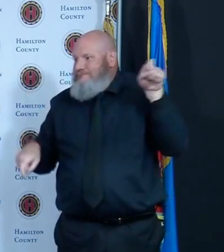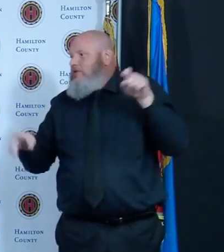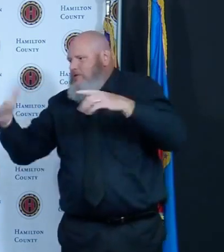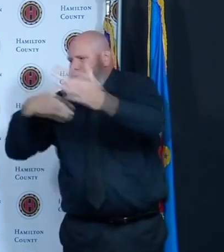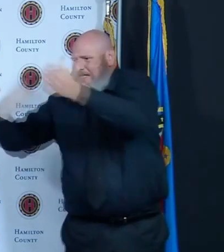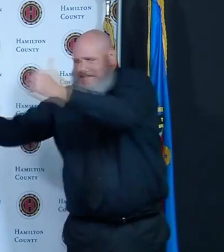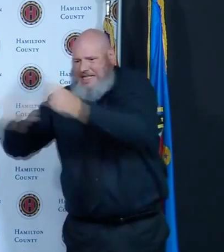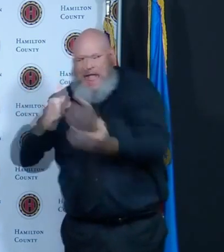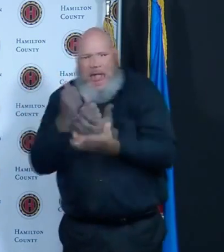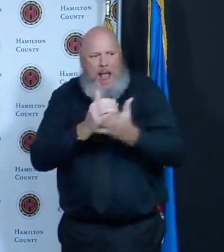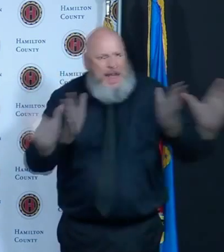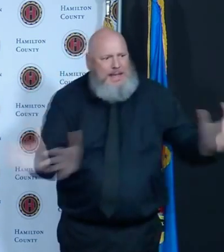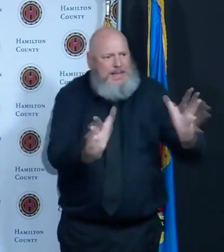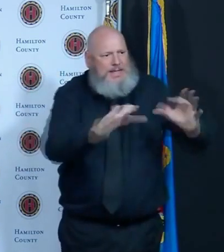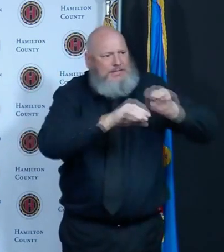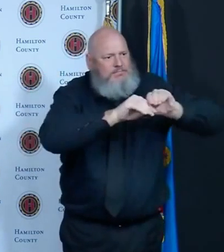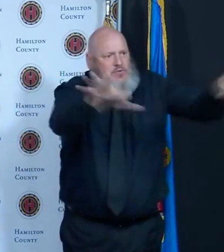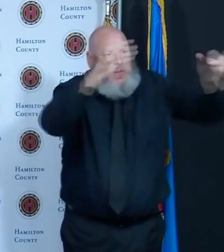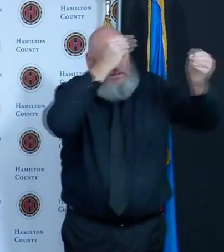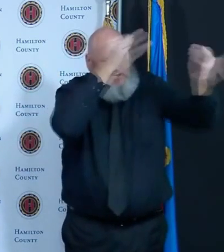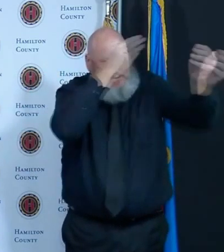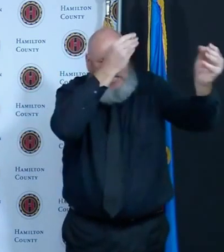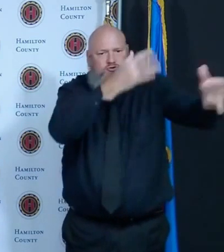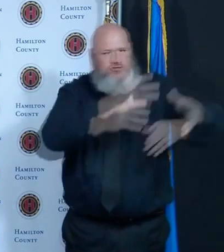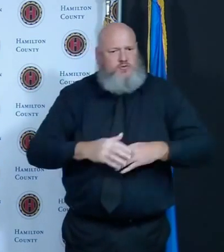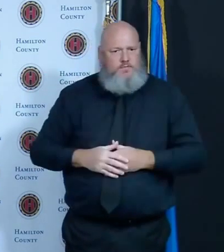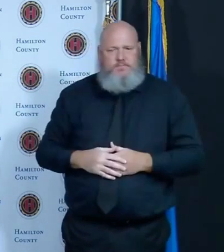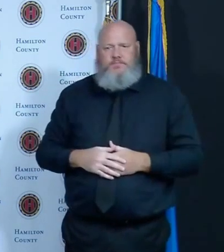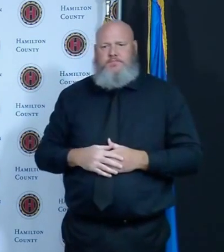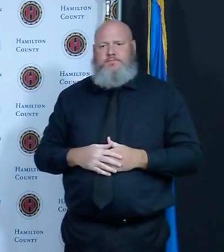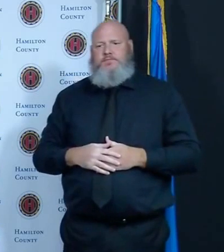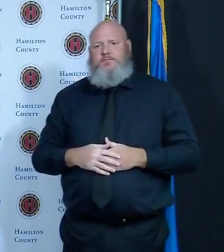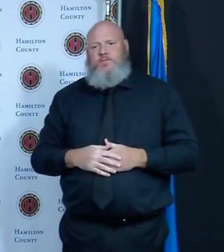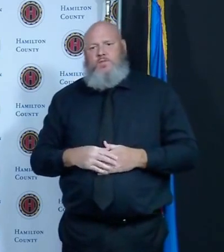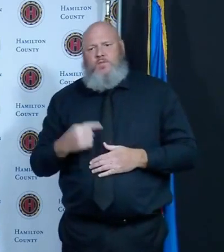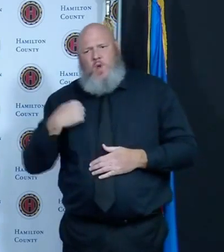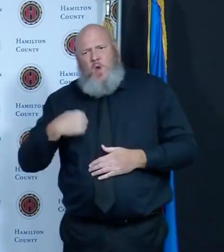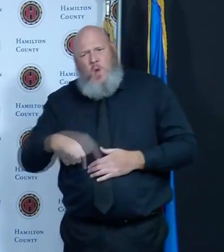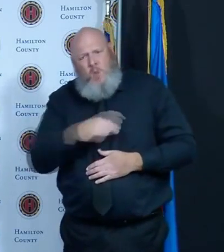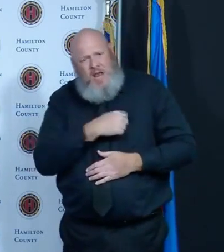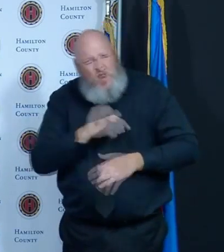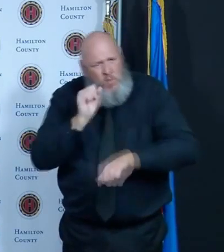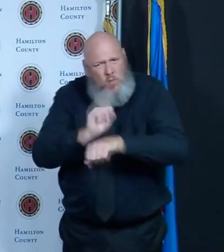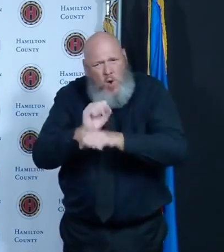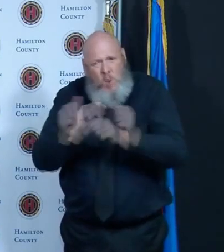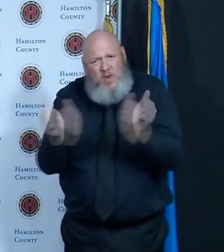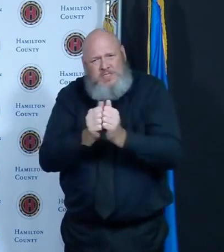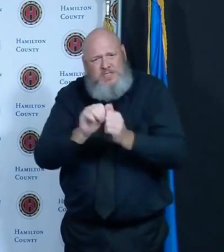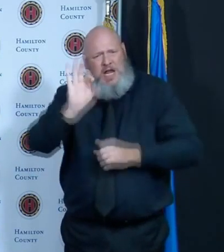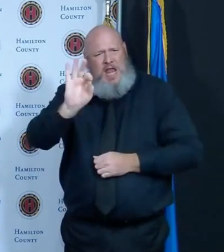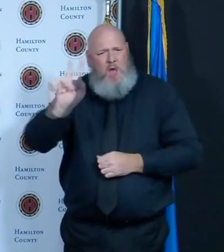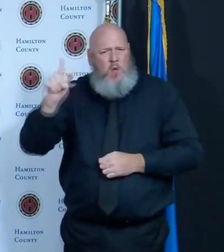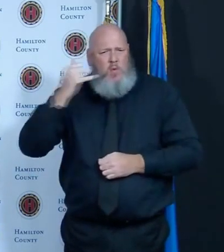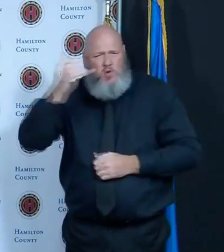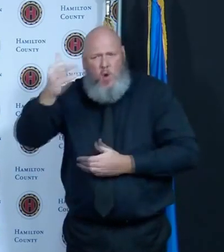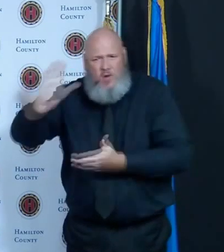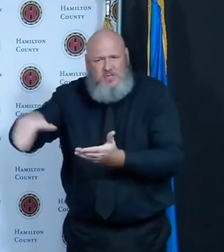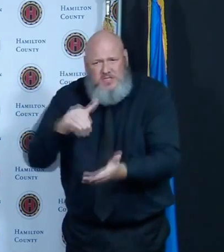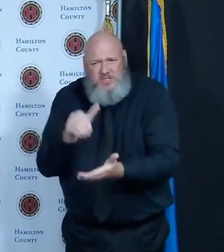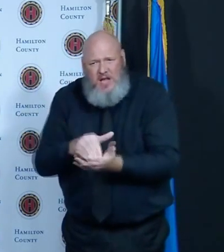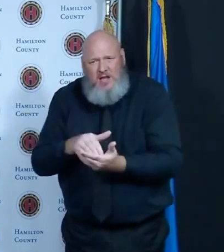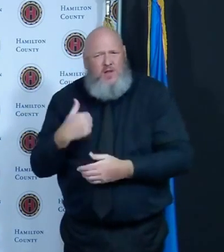health, and JFS, among others, to identify areas of increased need where employees from other departments can